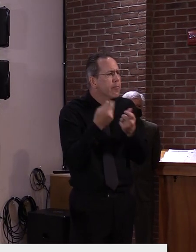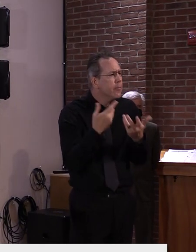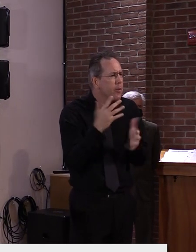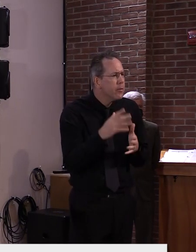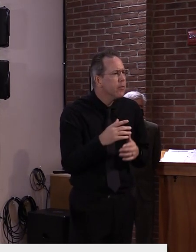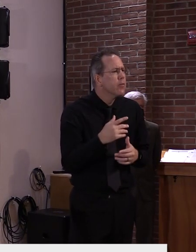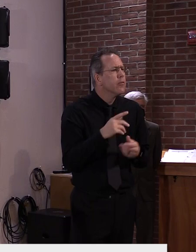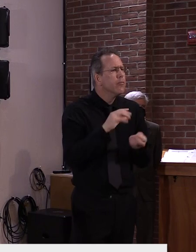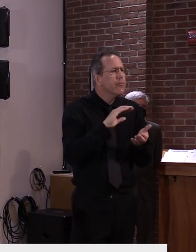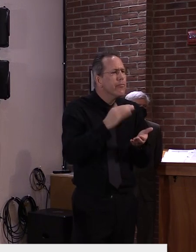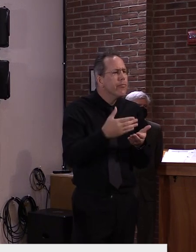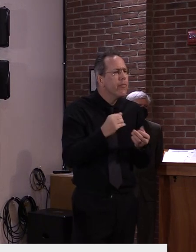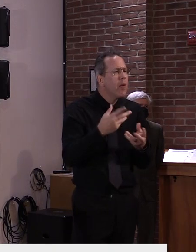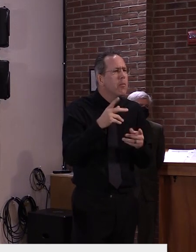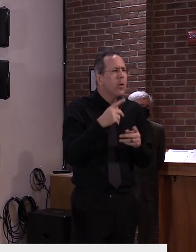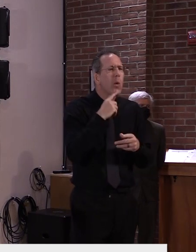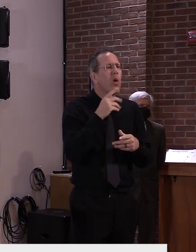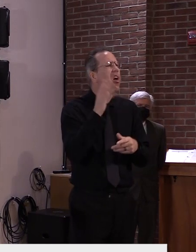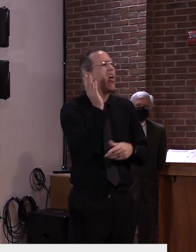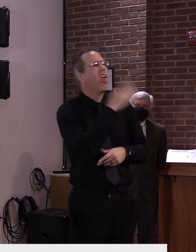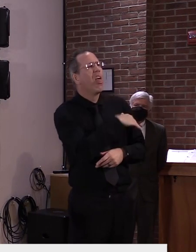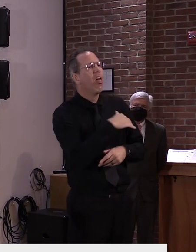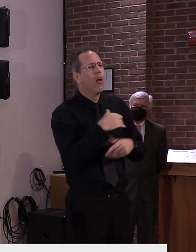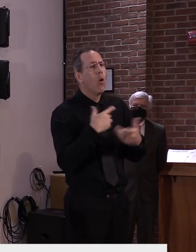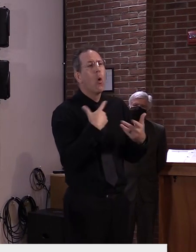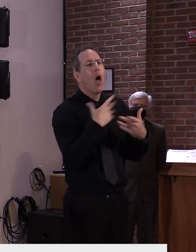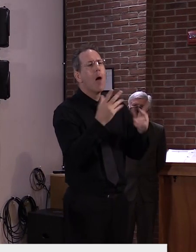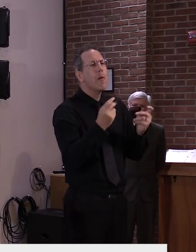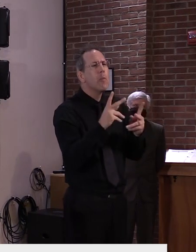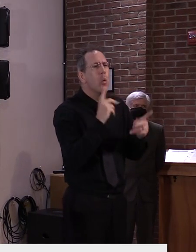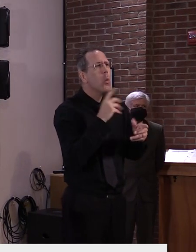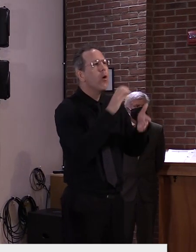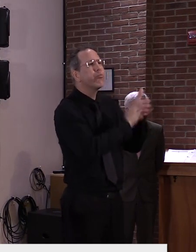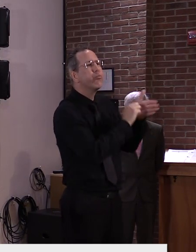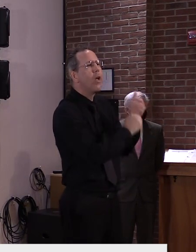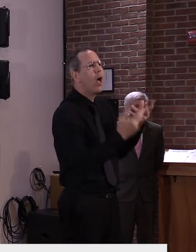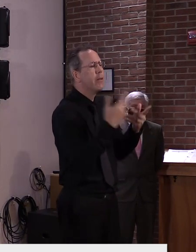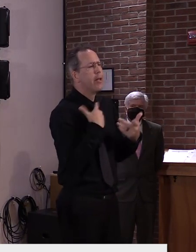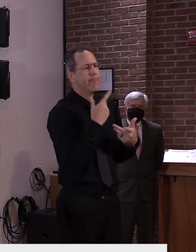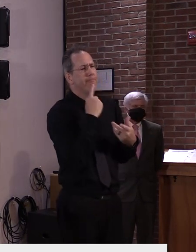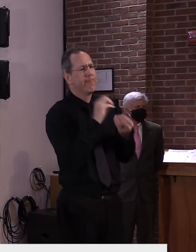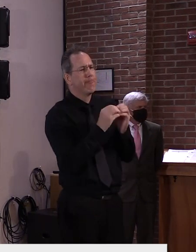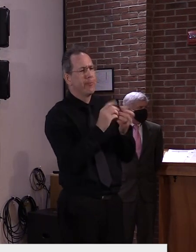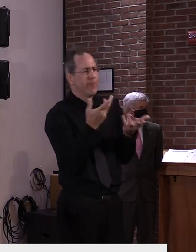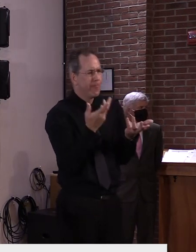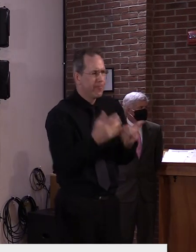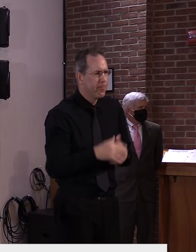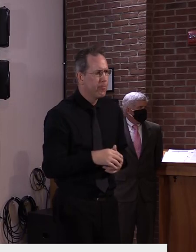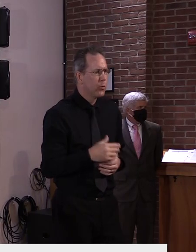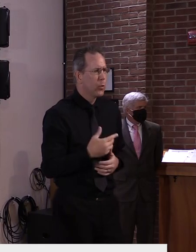elected to have taxes taken out up front. We can take a look at that, Calvin.